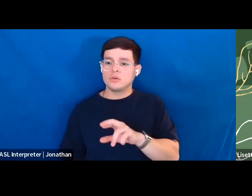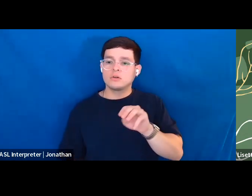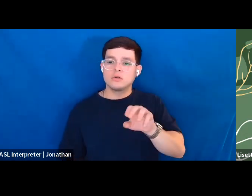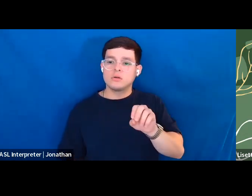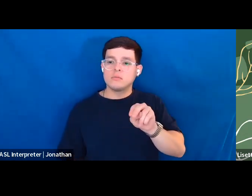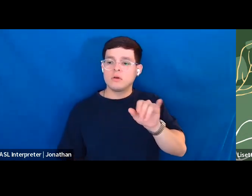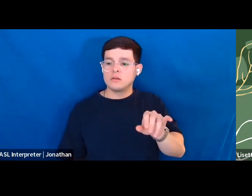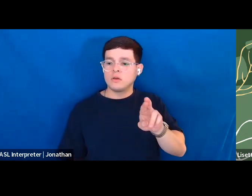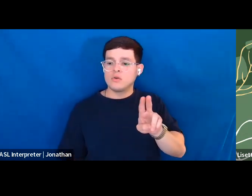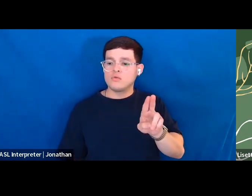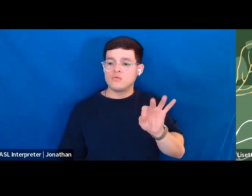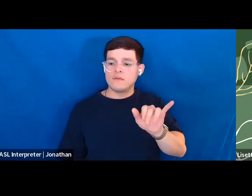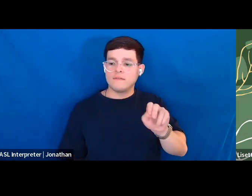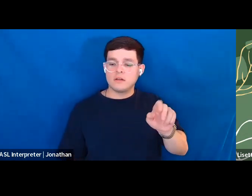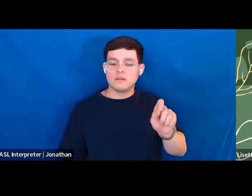Ruffin-Nash.